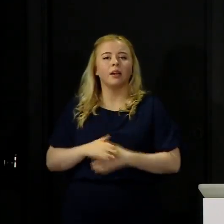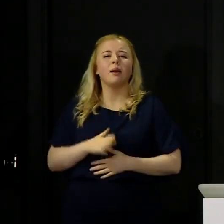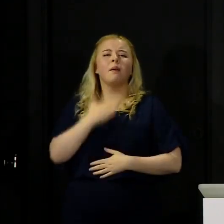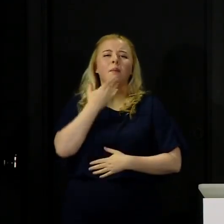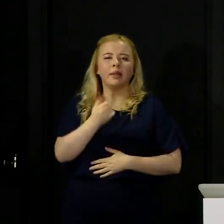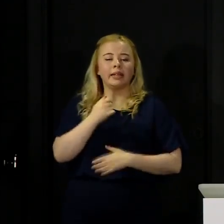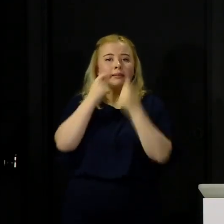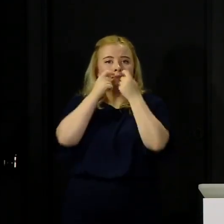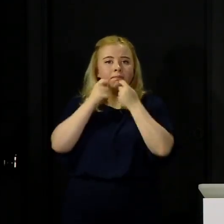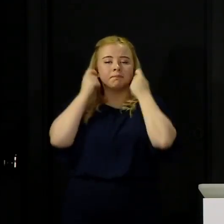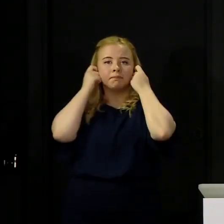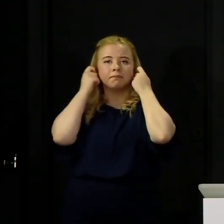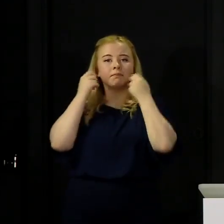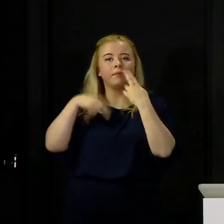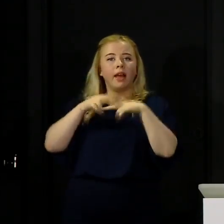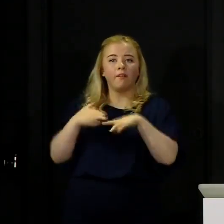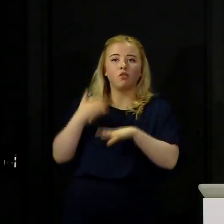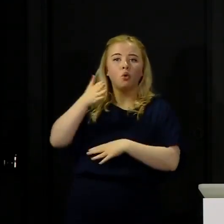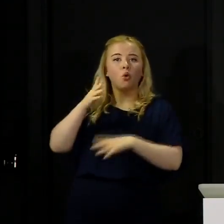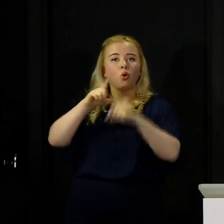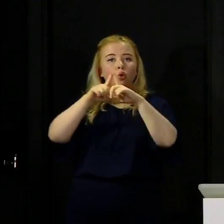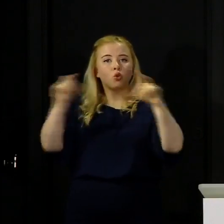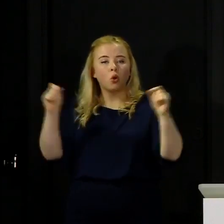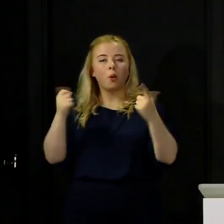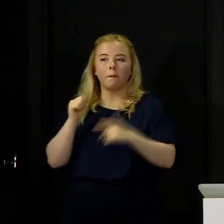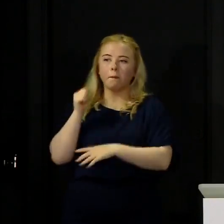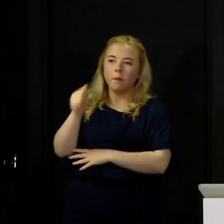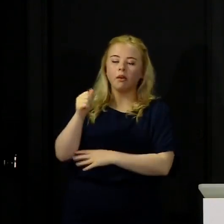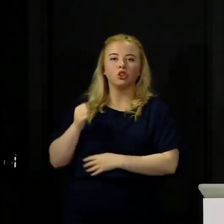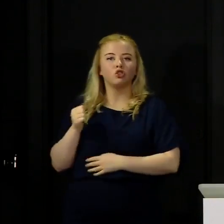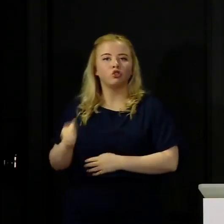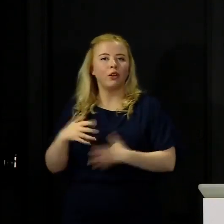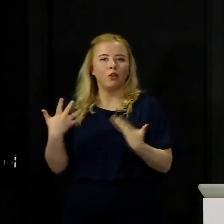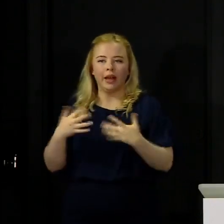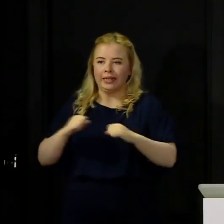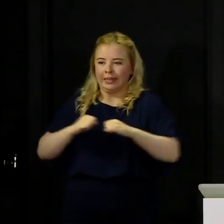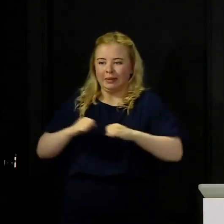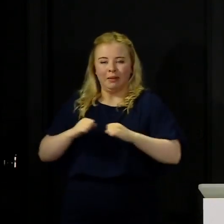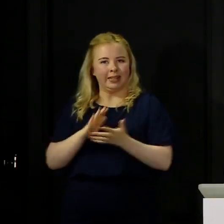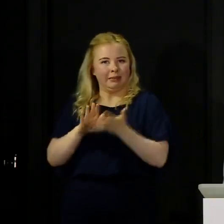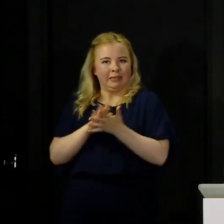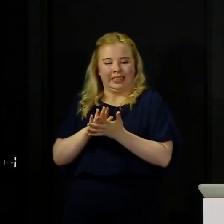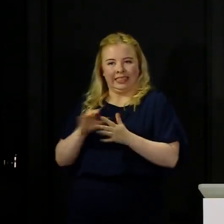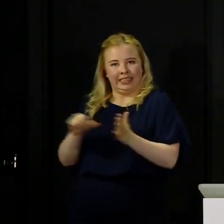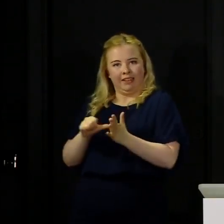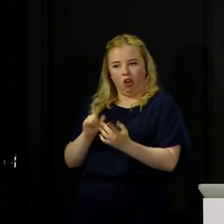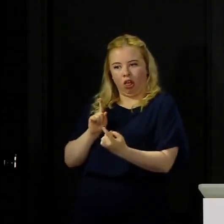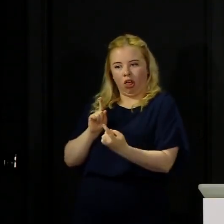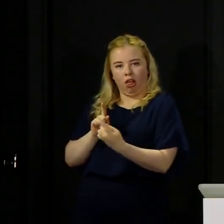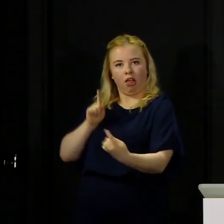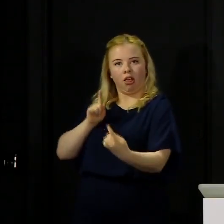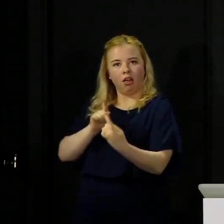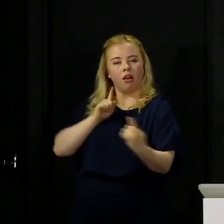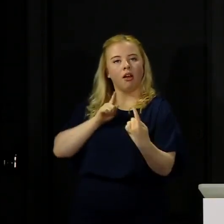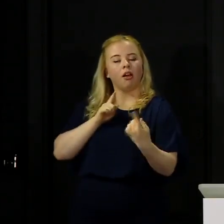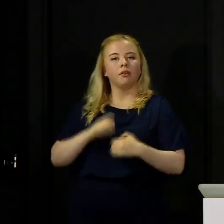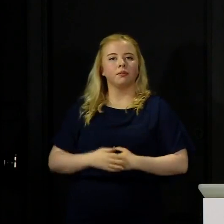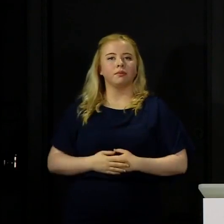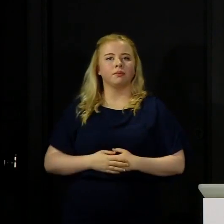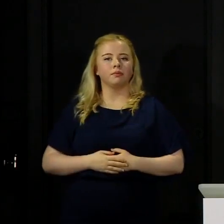face covering if you are in a shop or on public transport or in any enclosed space where physical distancing is more difficult.